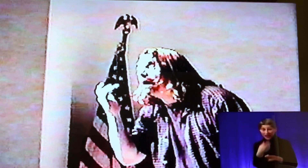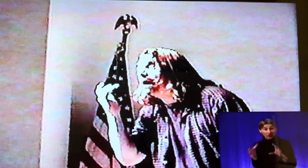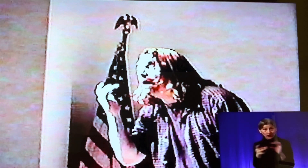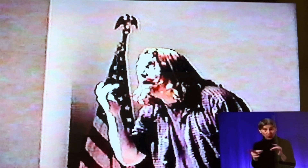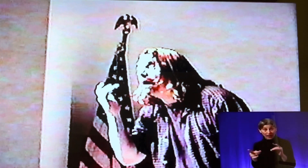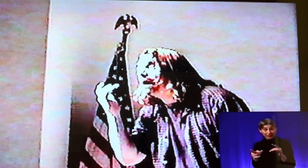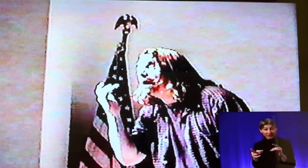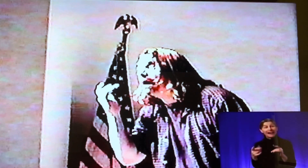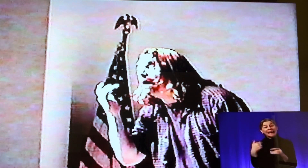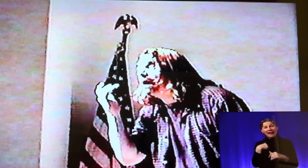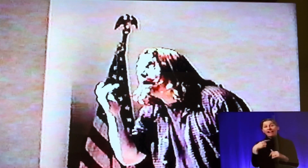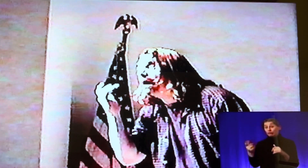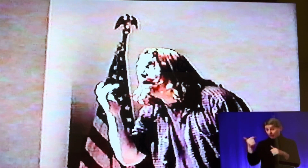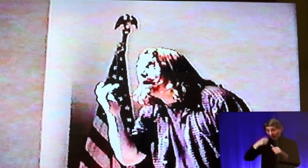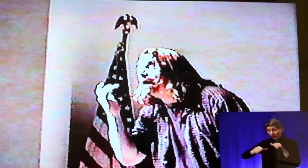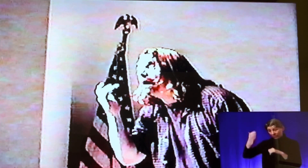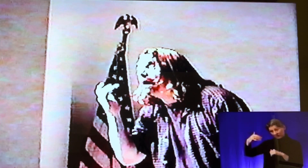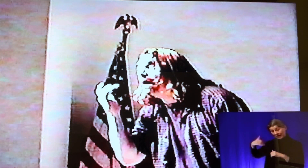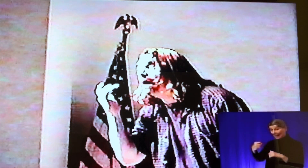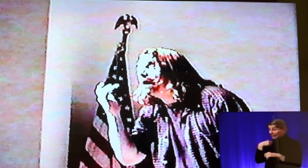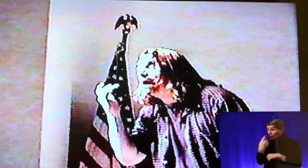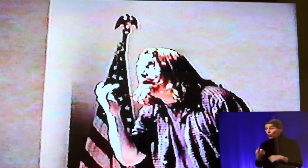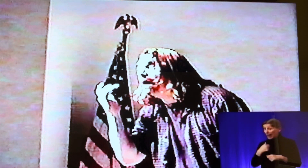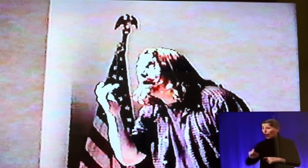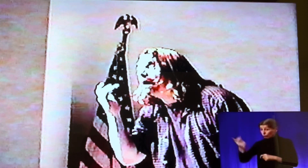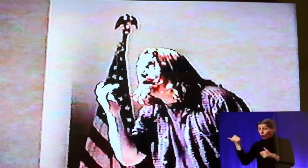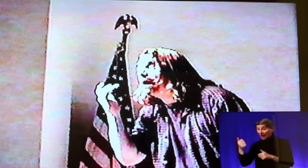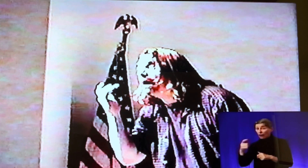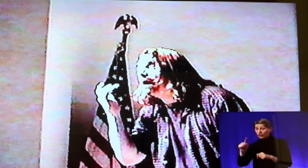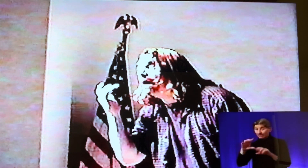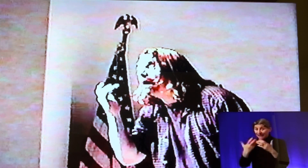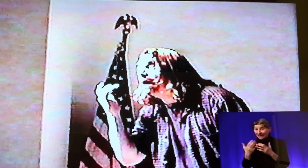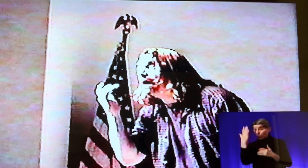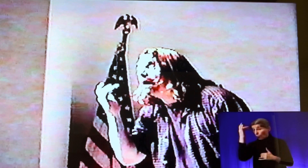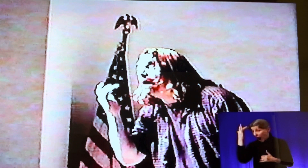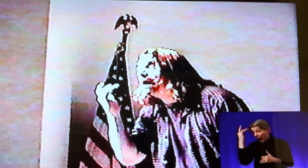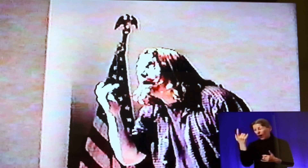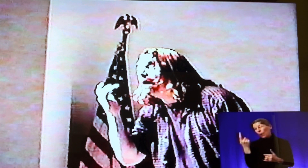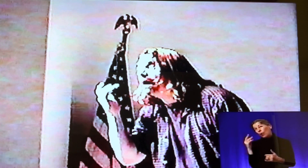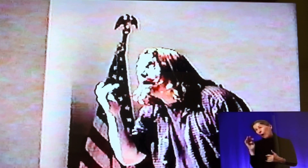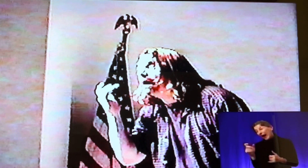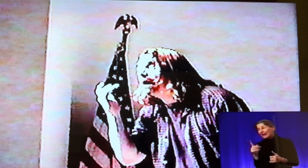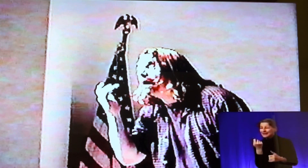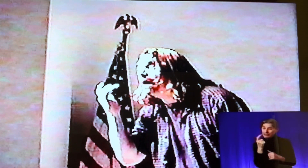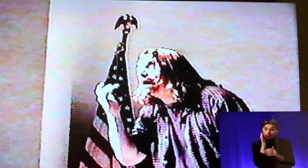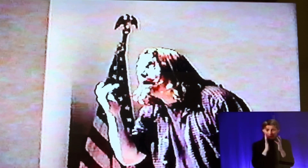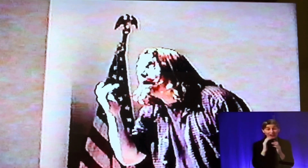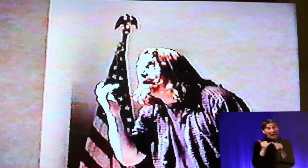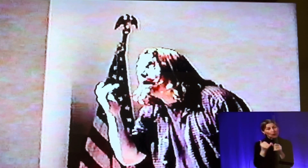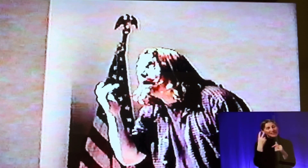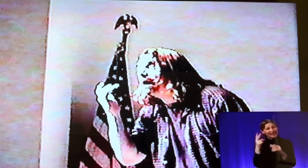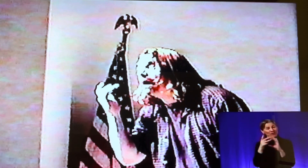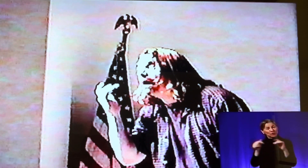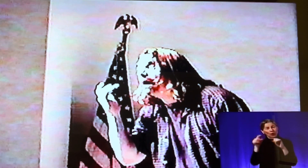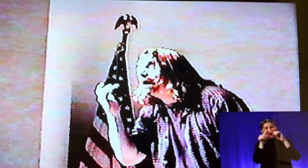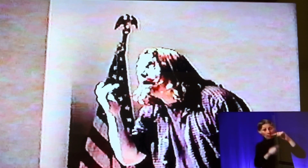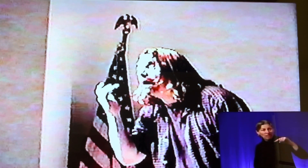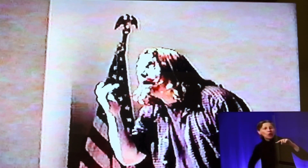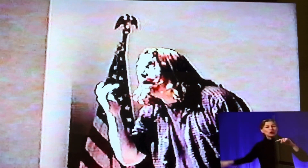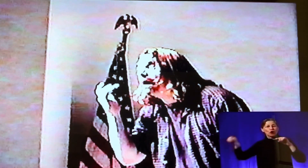got thrown out of class. Why? Well, it's really a little embarrassing. So now we're seeing the story come full circle, and you know you're at the